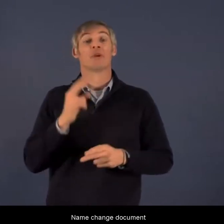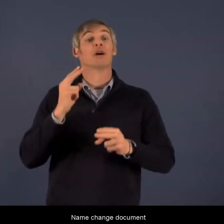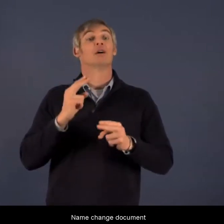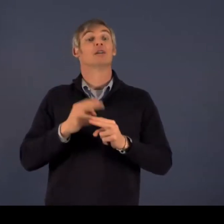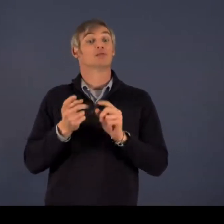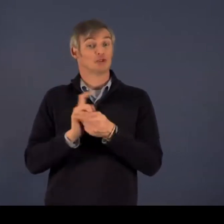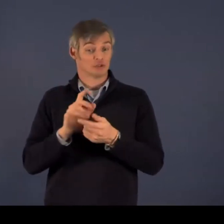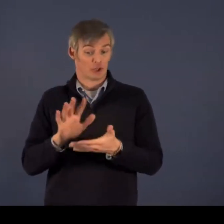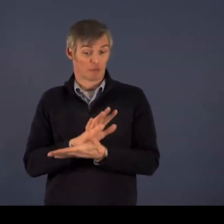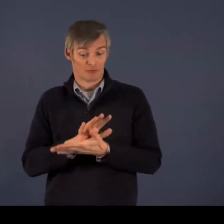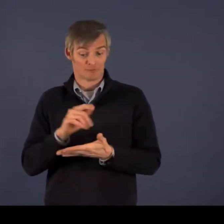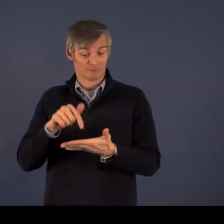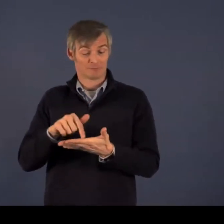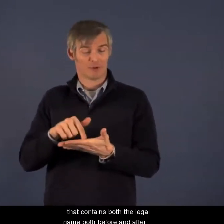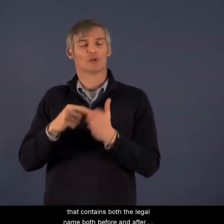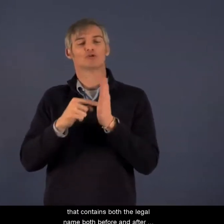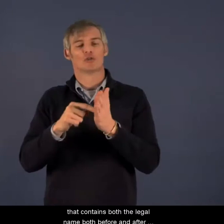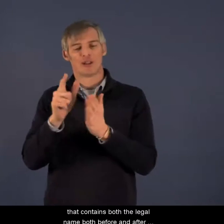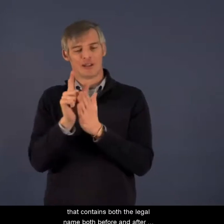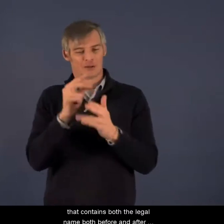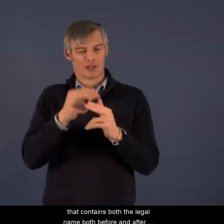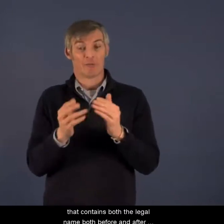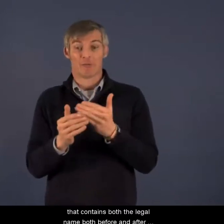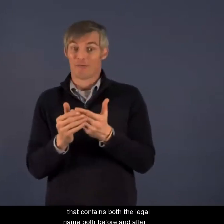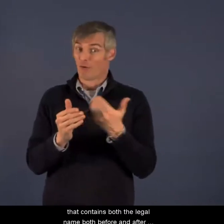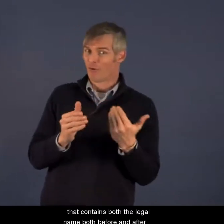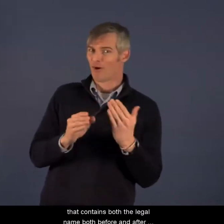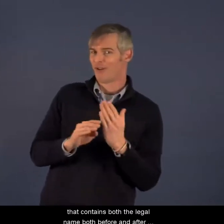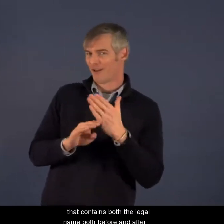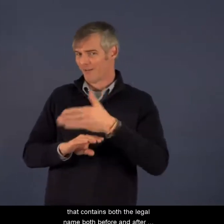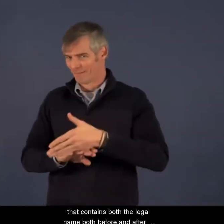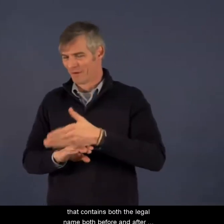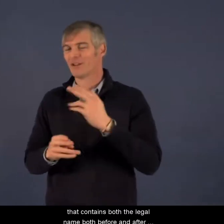document that contains both the legal name both before